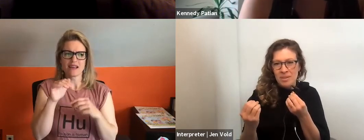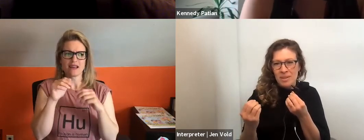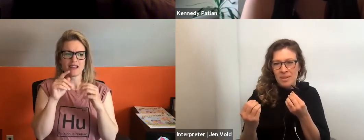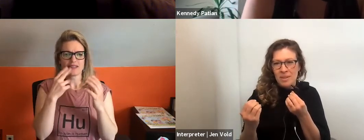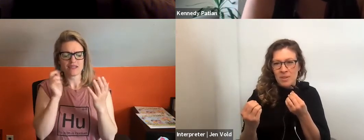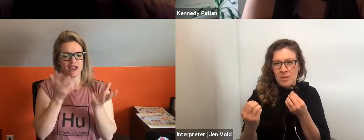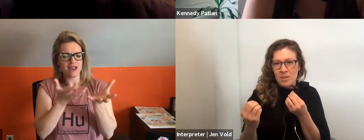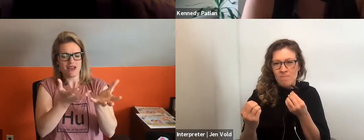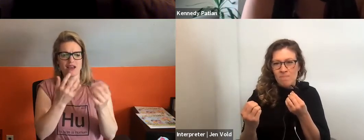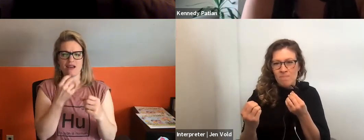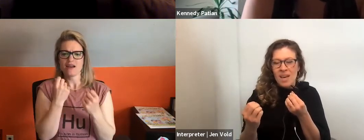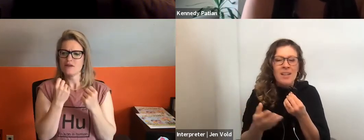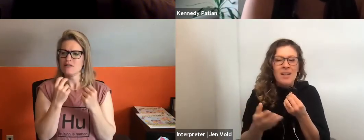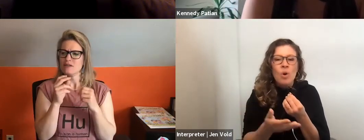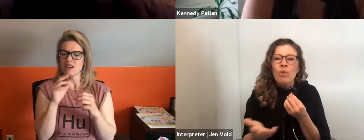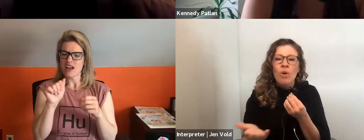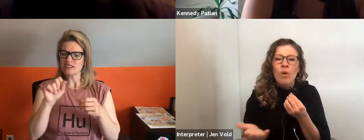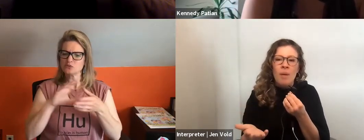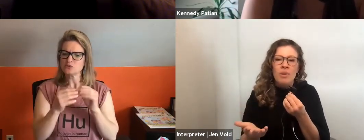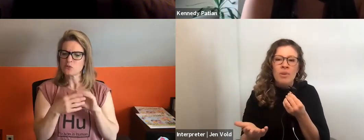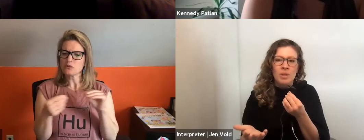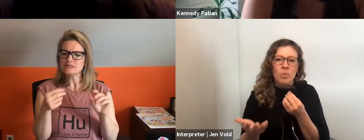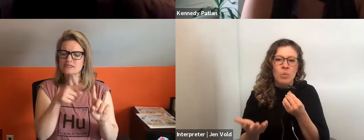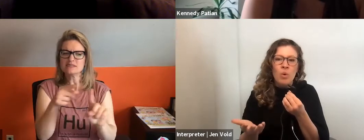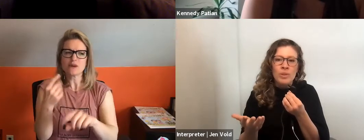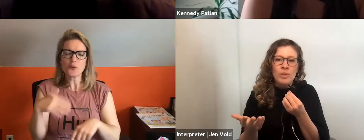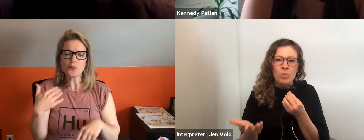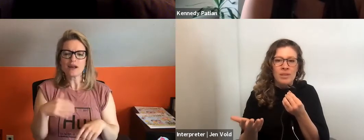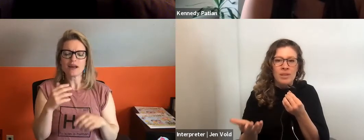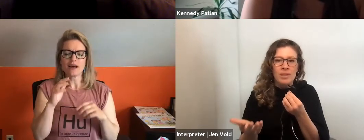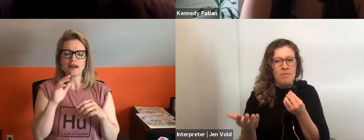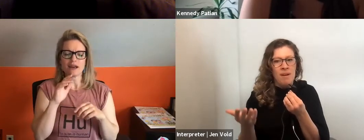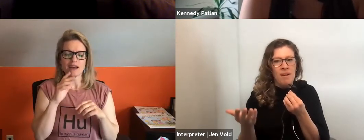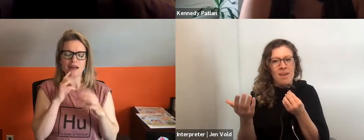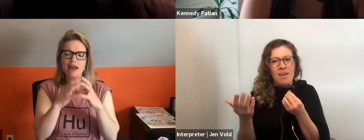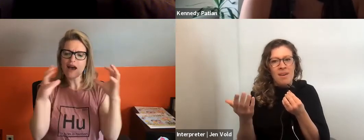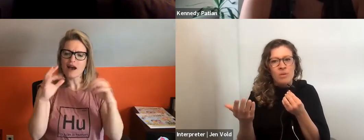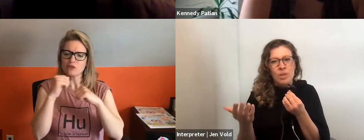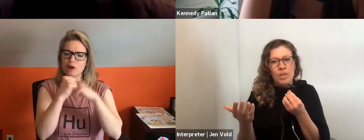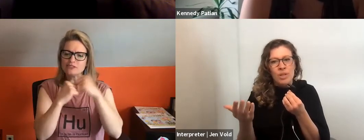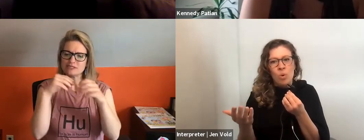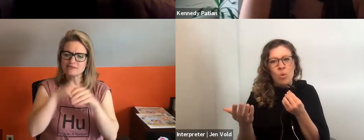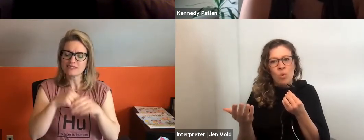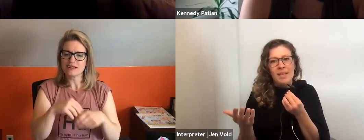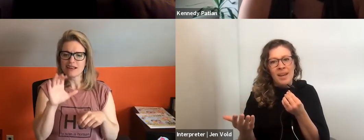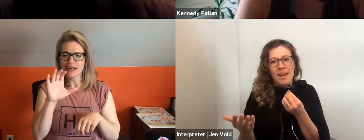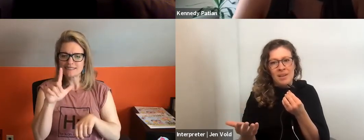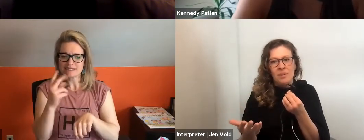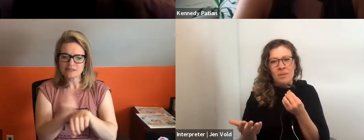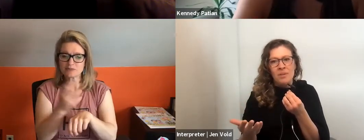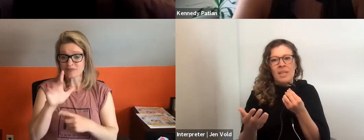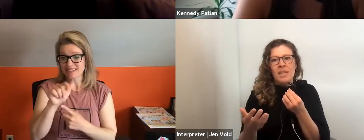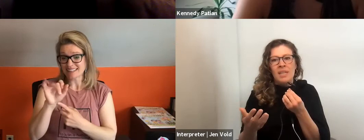about what to mention. I guess overall, a common thread is that we always are working to amplify stories told